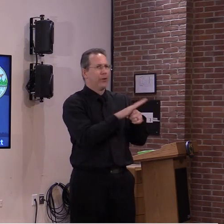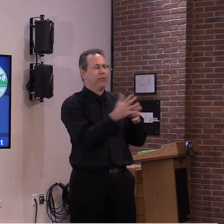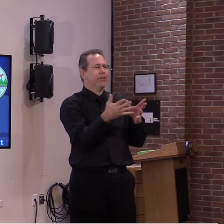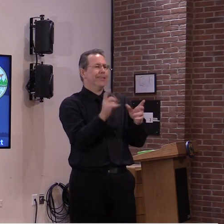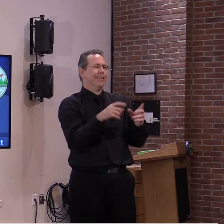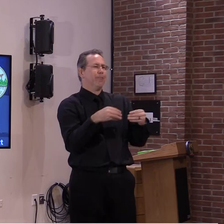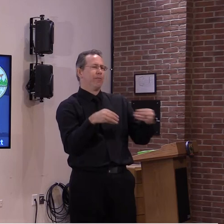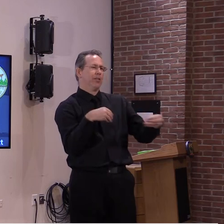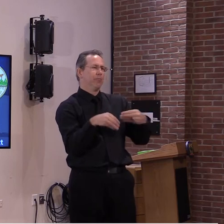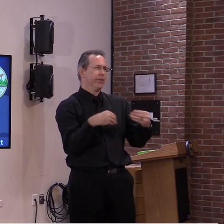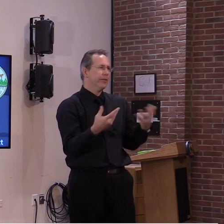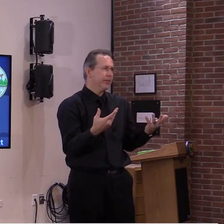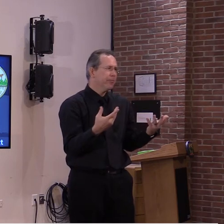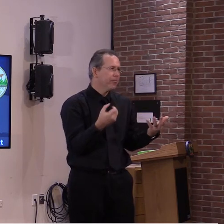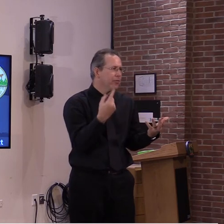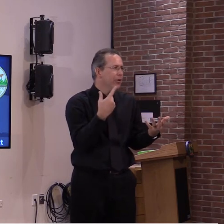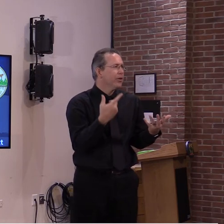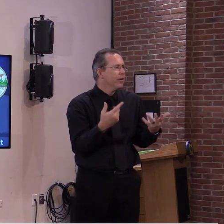Okay, thank you.